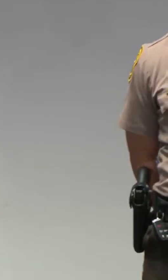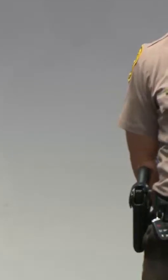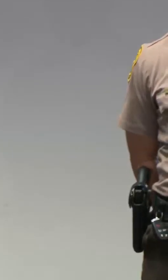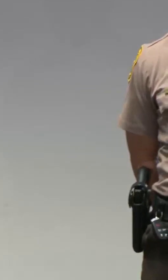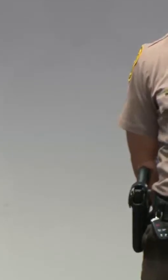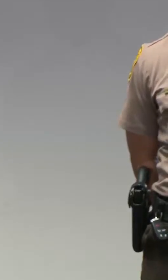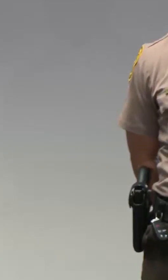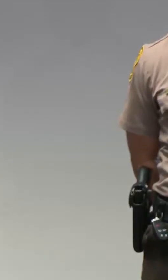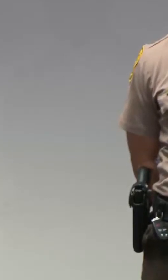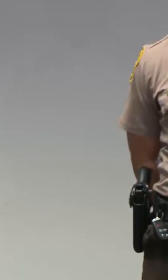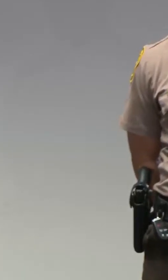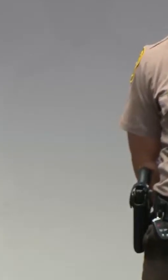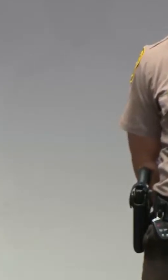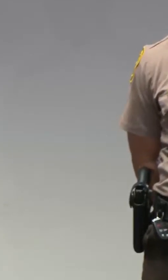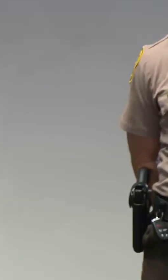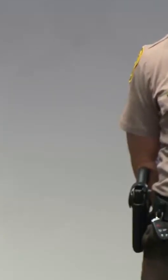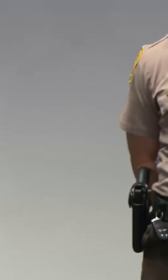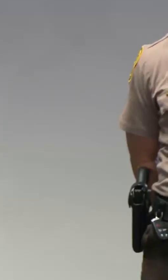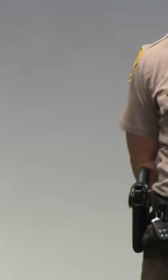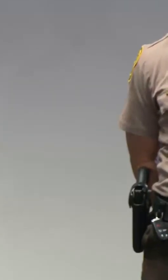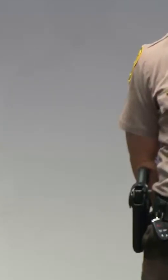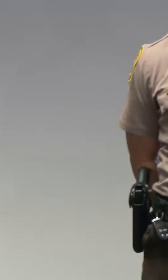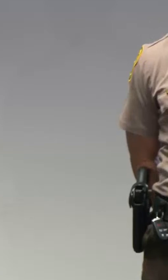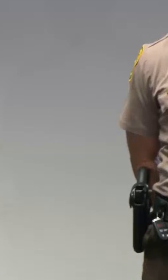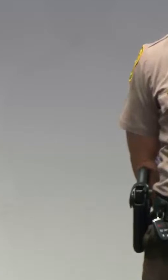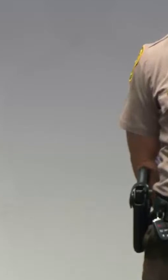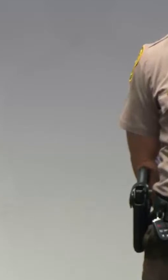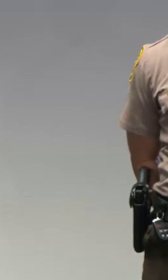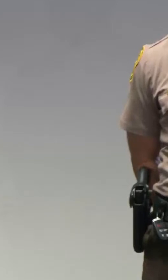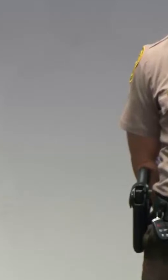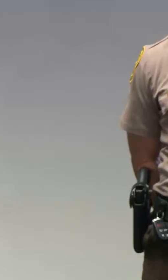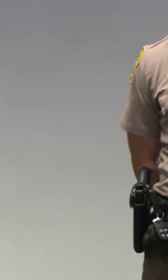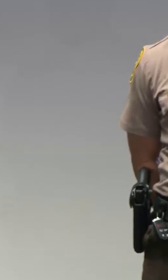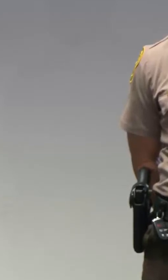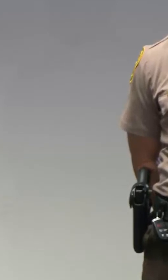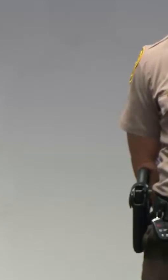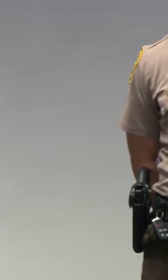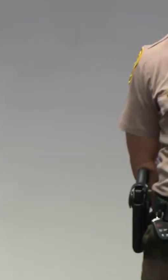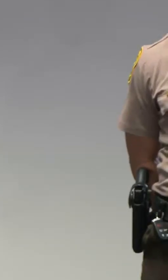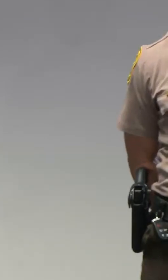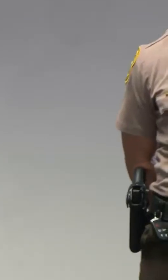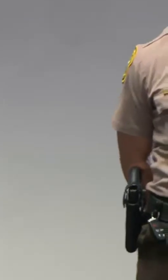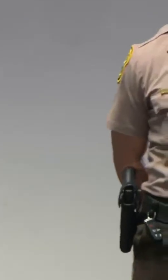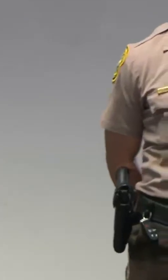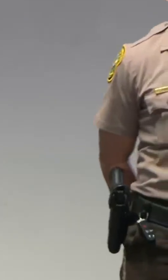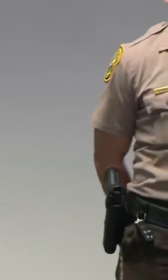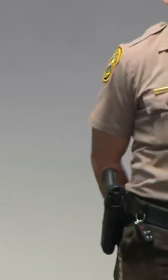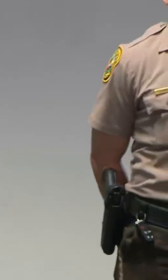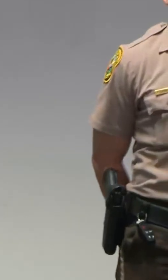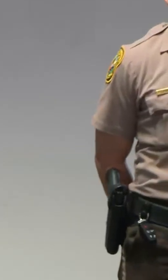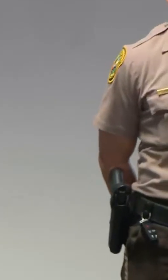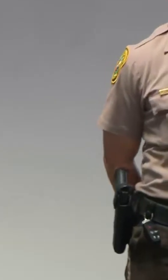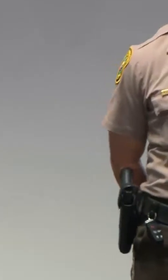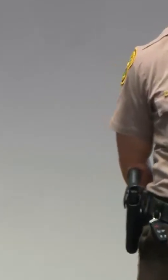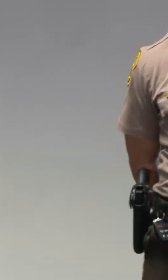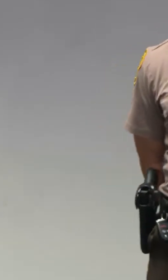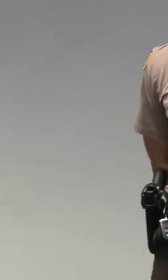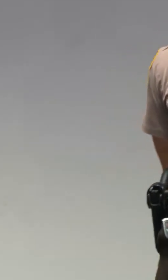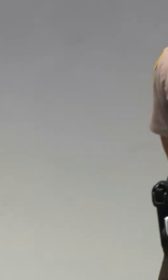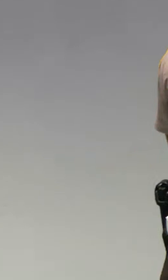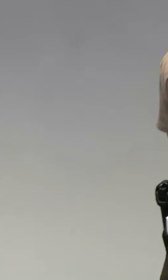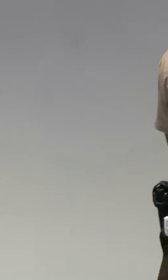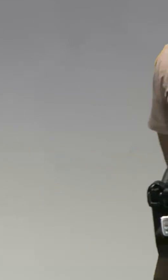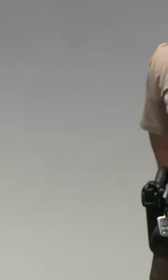happened shortly after. But at that point, it seemed like the looting had at least been stopped and the dissipation continued. Was this just a